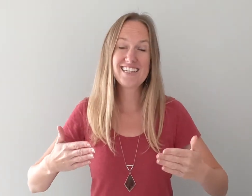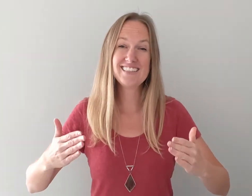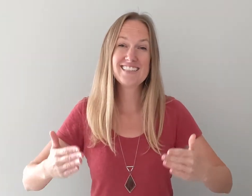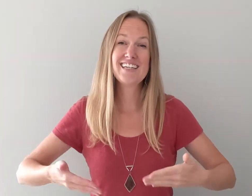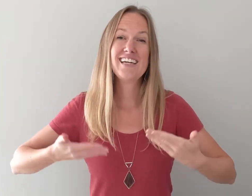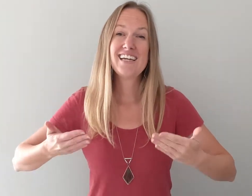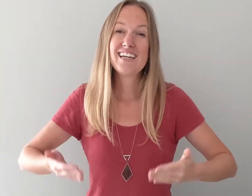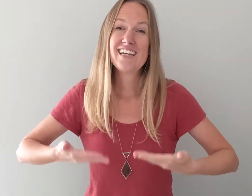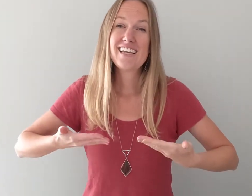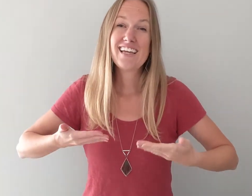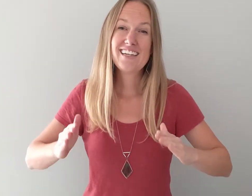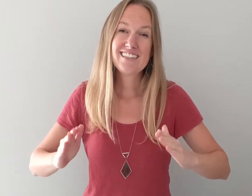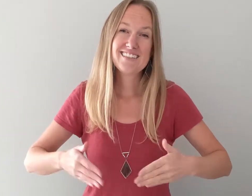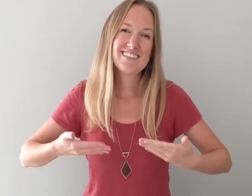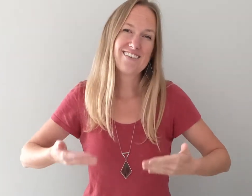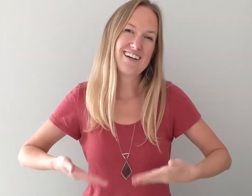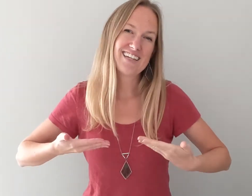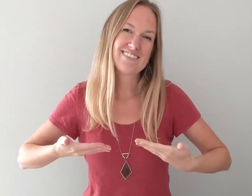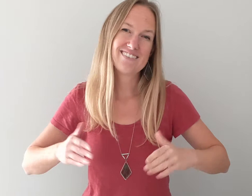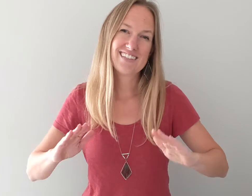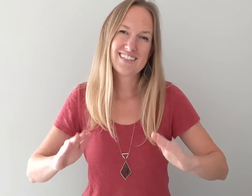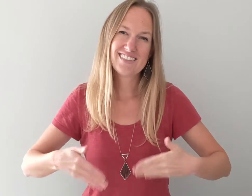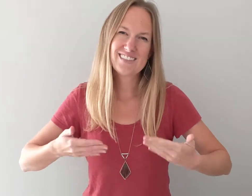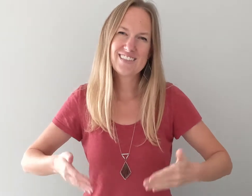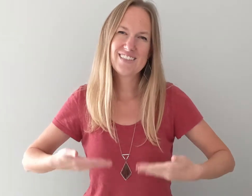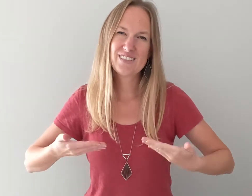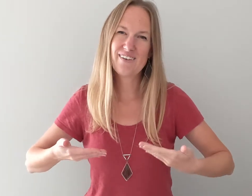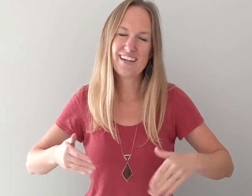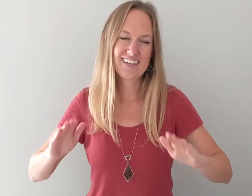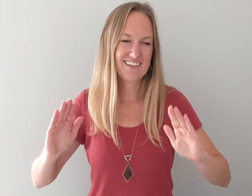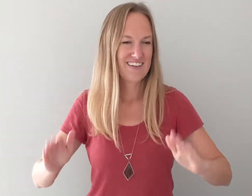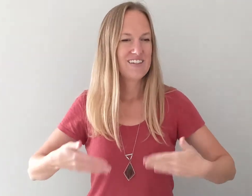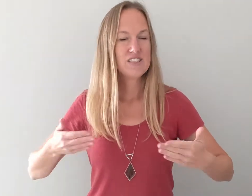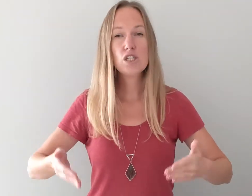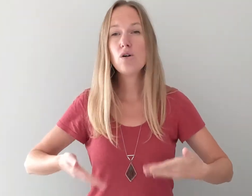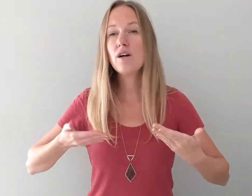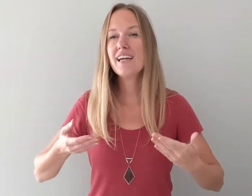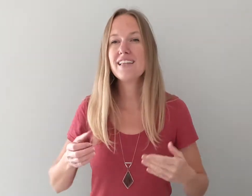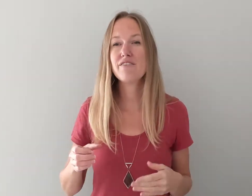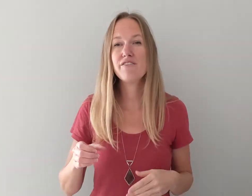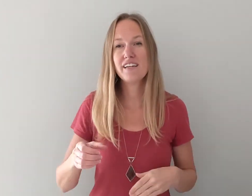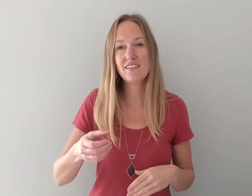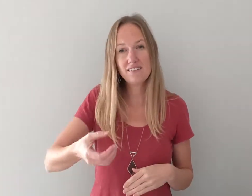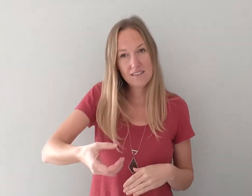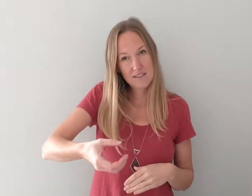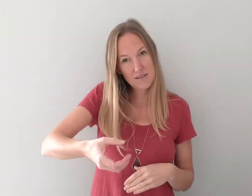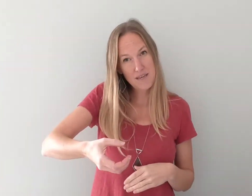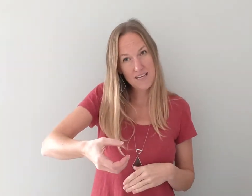this, okay, joy. Joy, joy, and then fill, make a